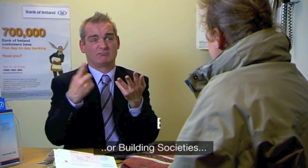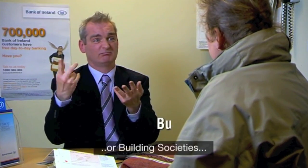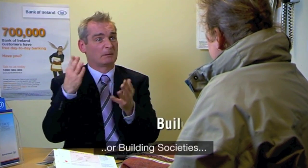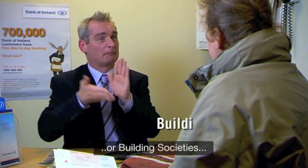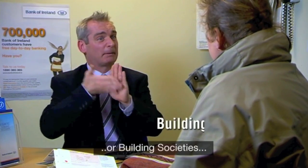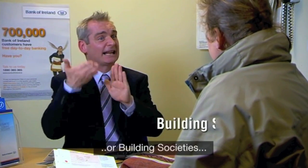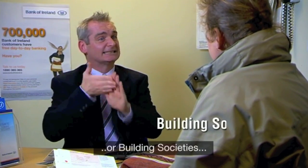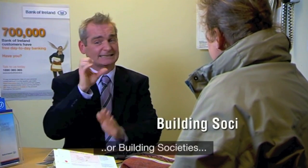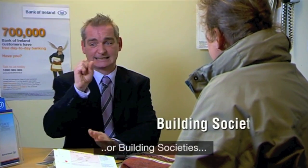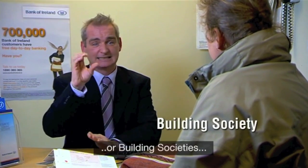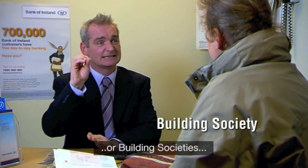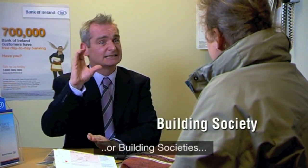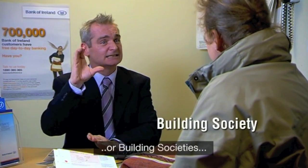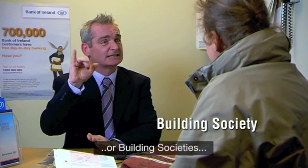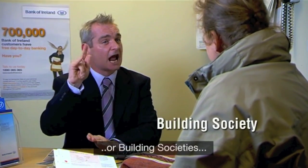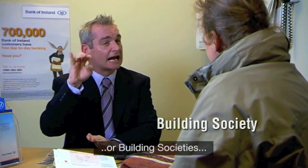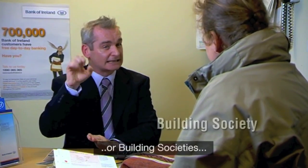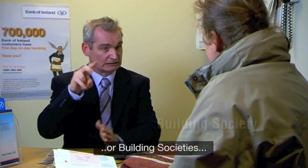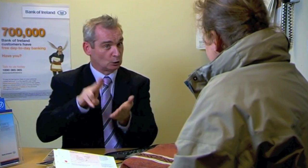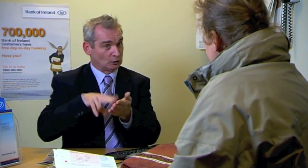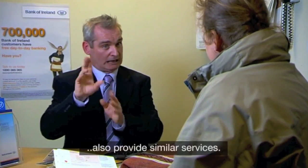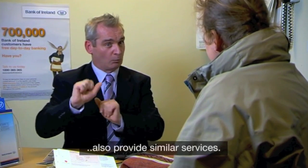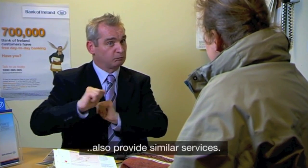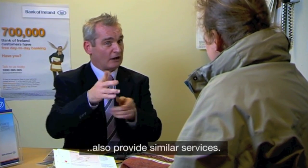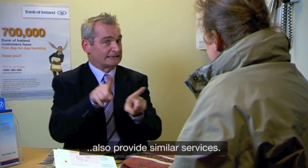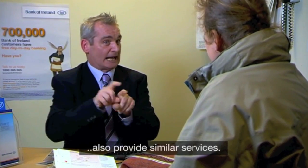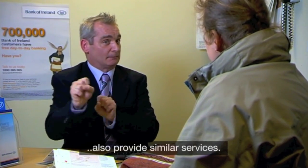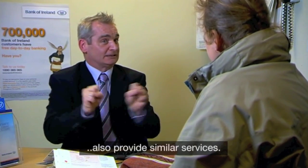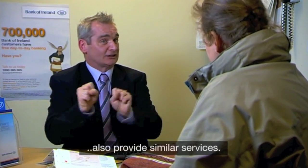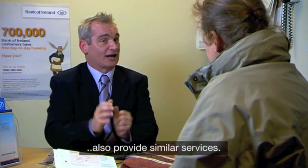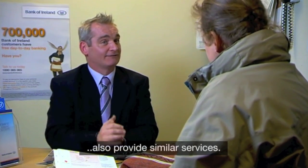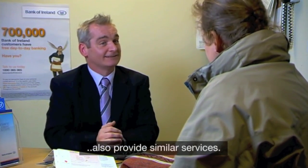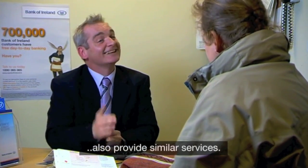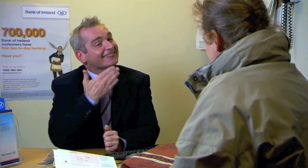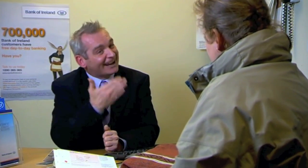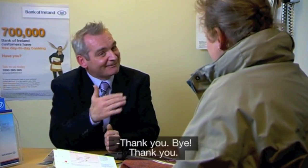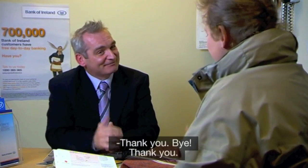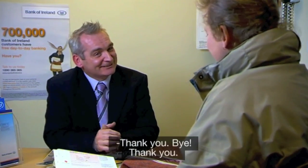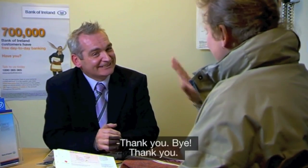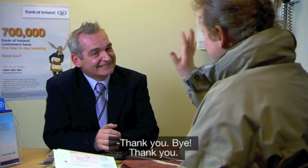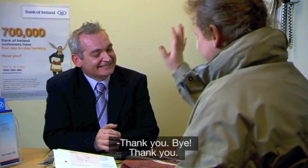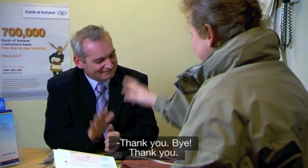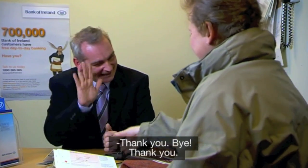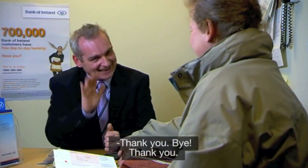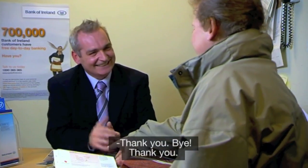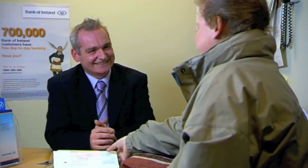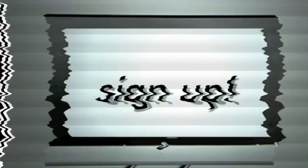or building societies also provide similar services. Thank you. Thank you. Bye. Bye.